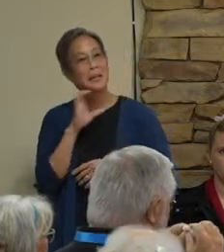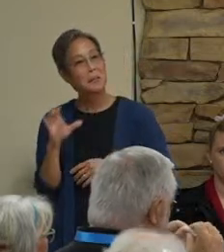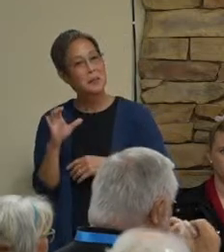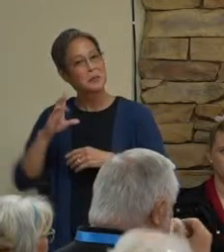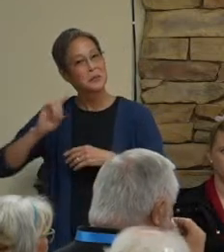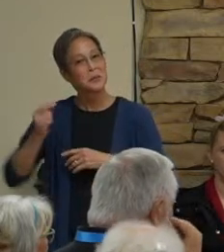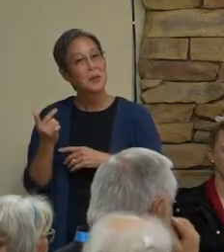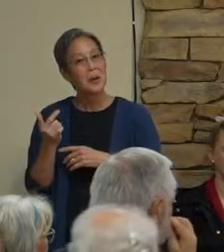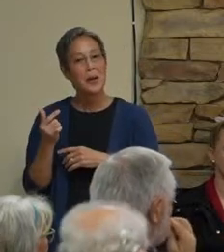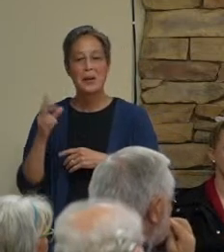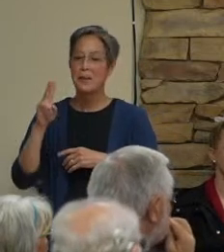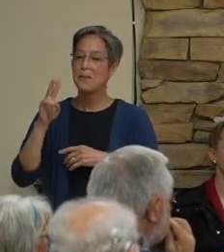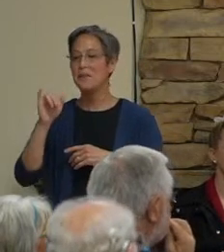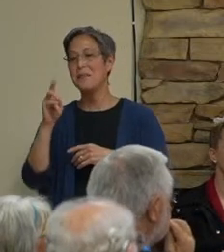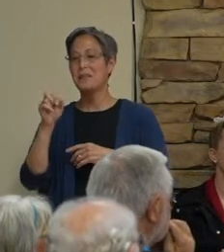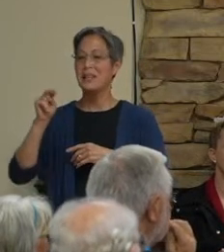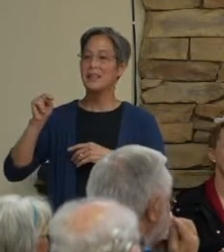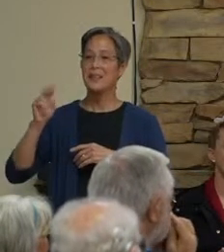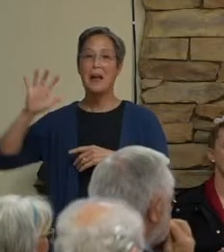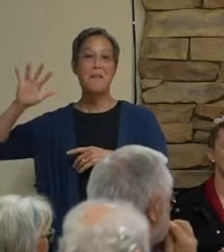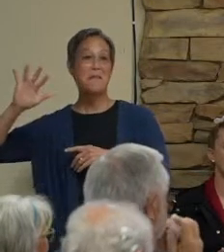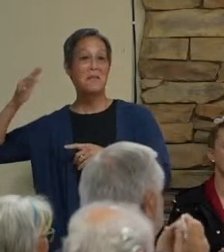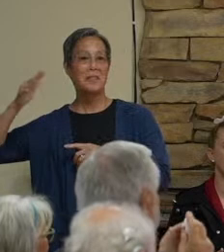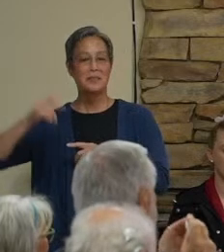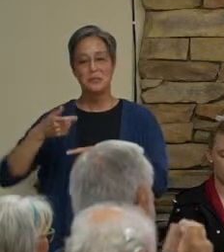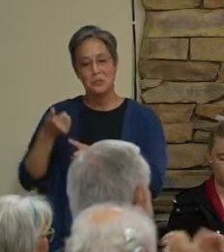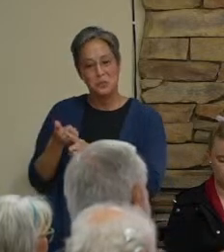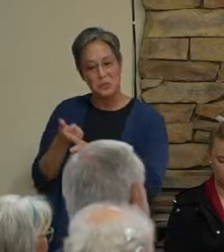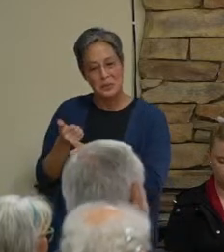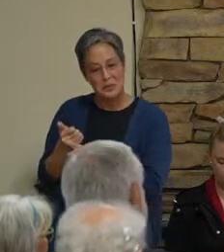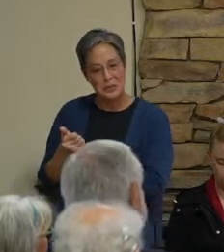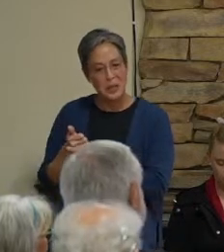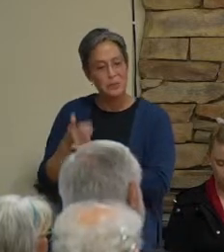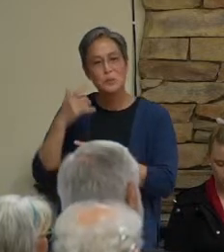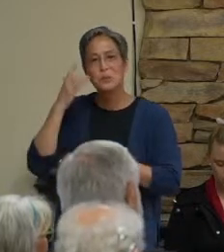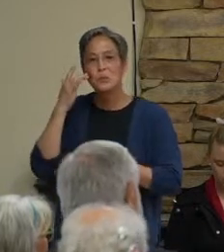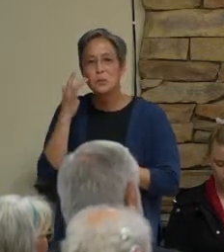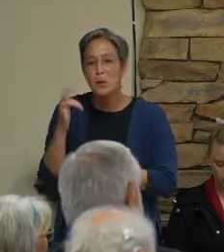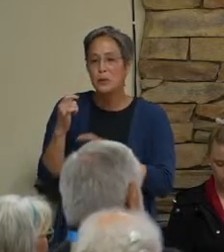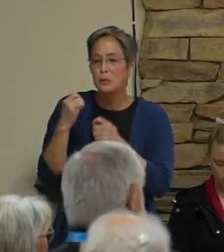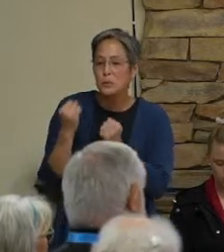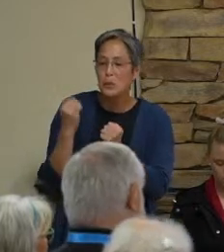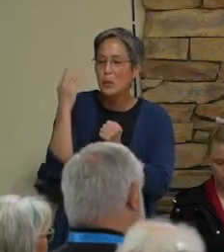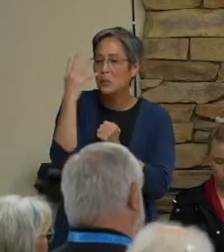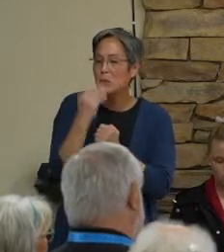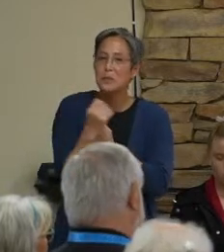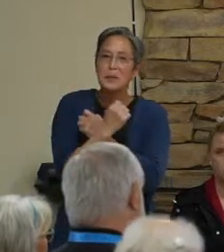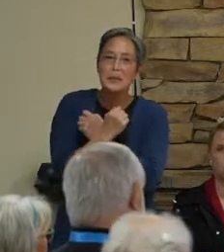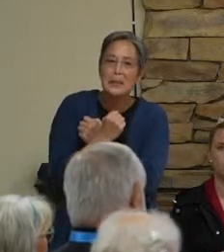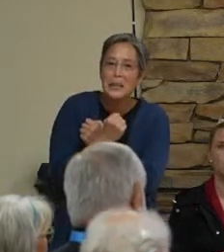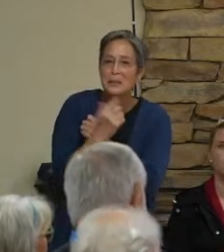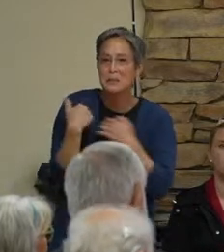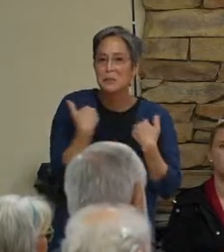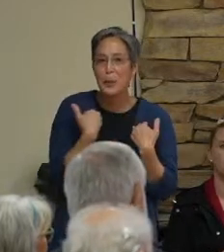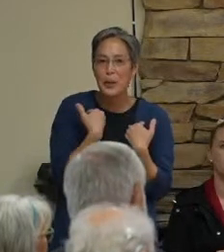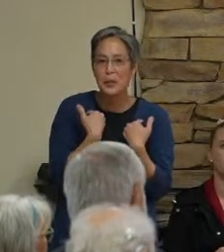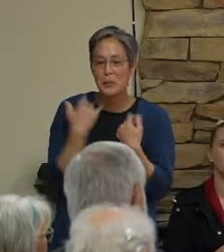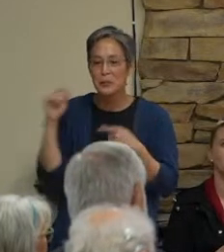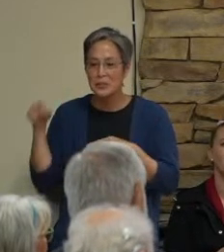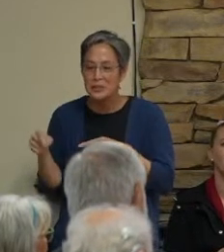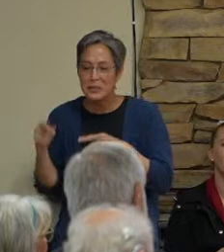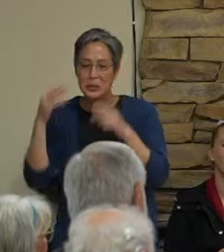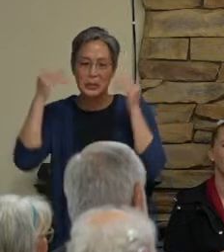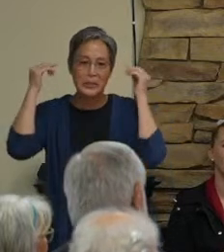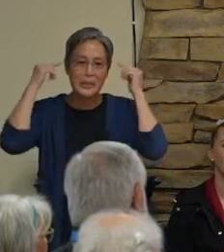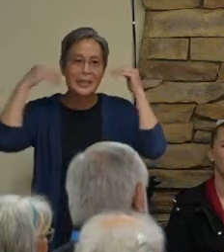Vivian the Fifth, is a smart, strong, beautiful, loving creature, and she and her ears and